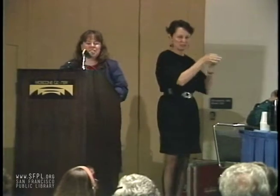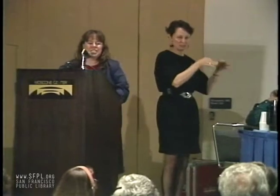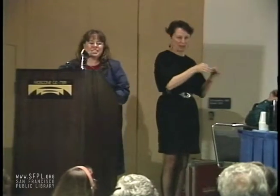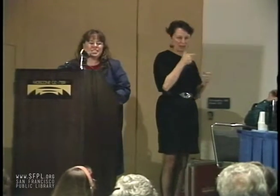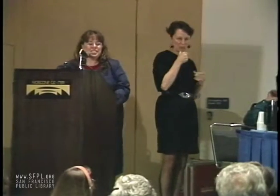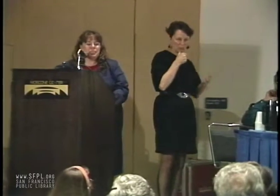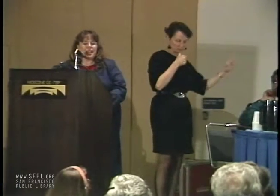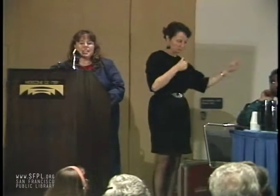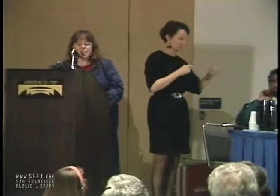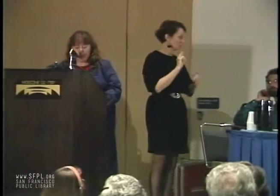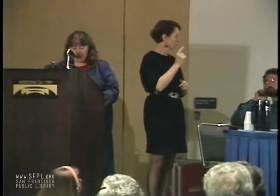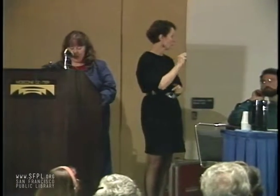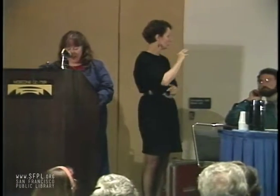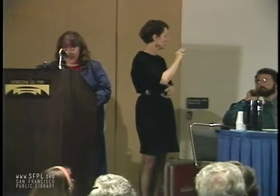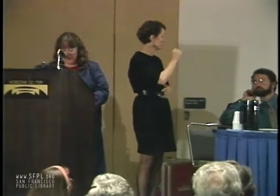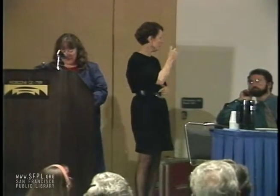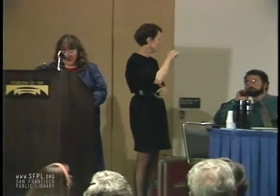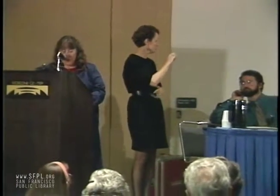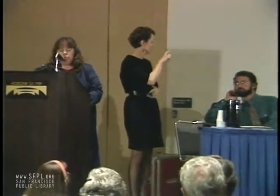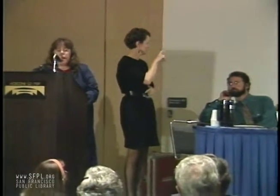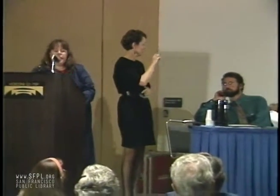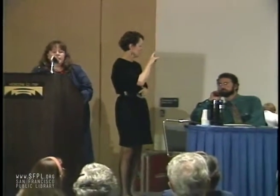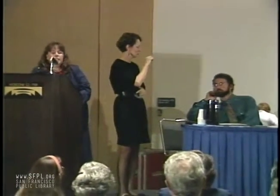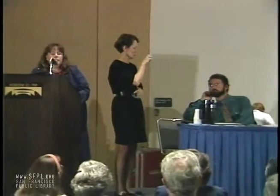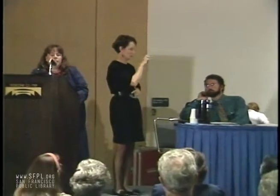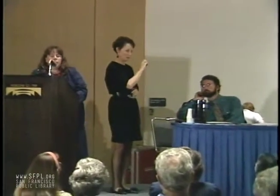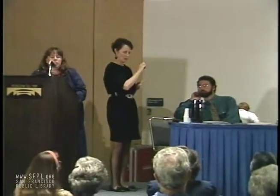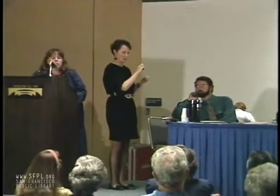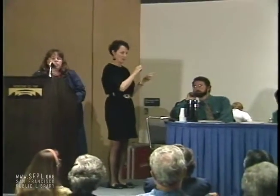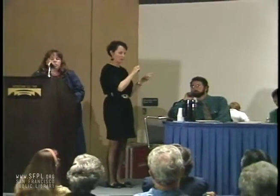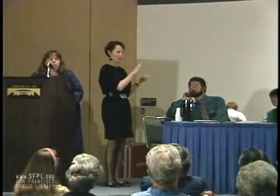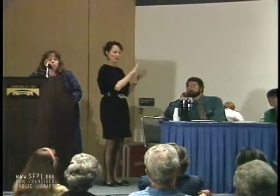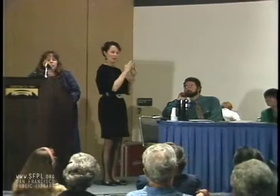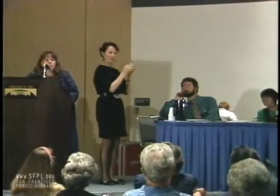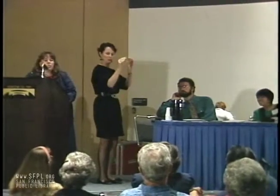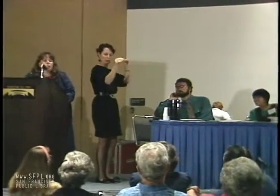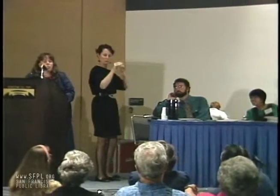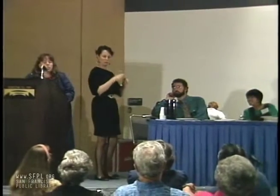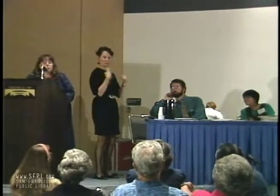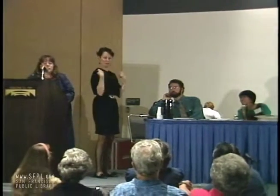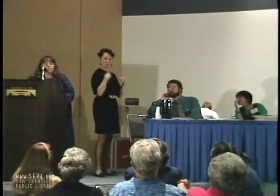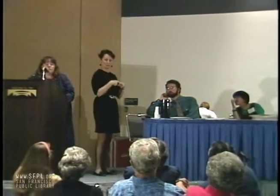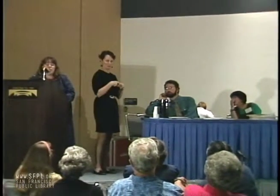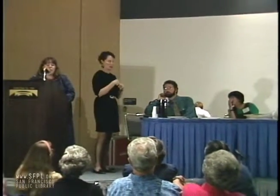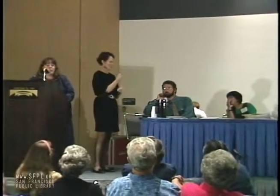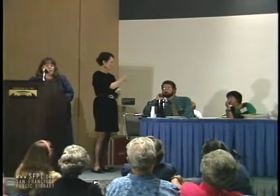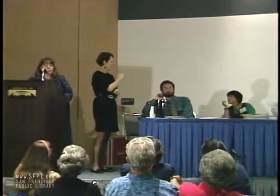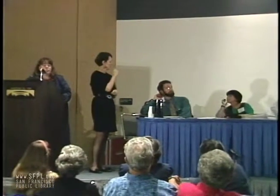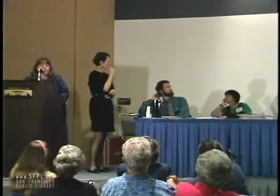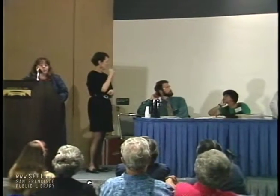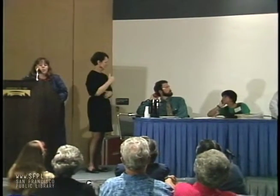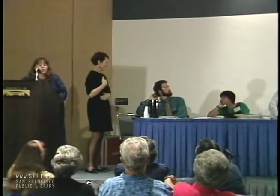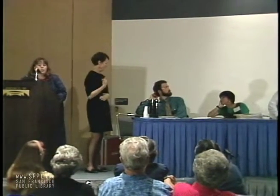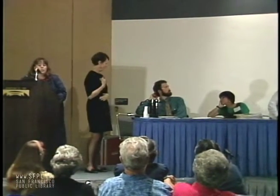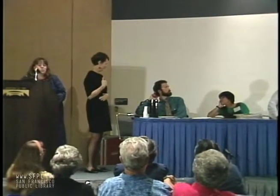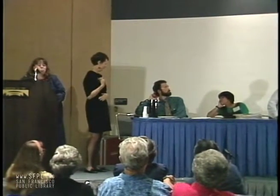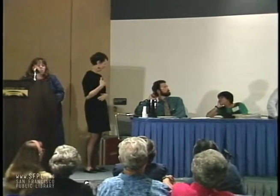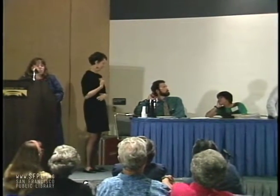First is Maggie De La Torre. Maggie's family moved here from Mexico when she was very young. At this point, she's